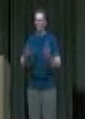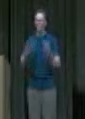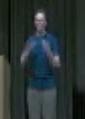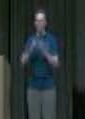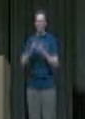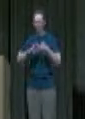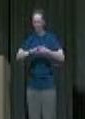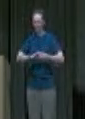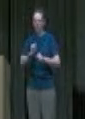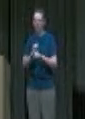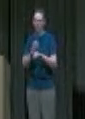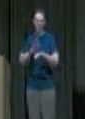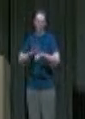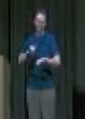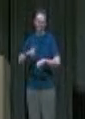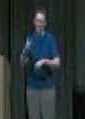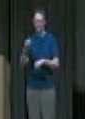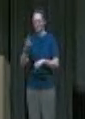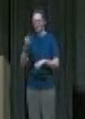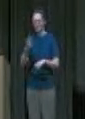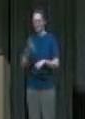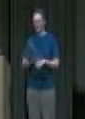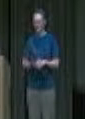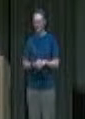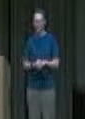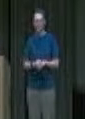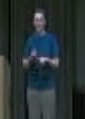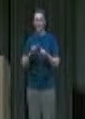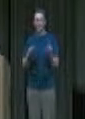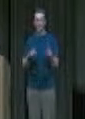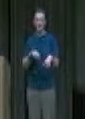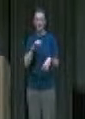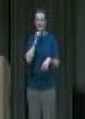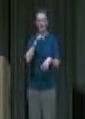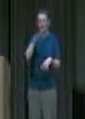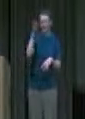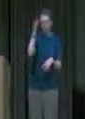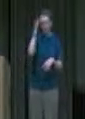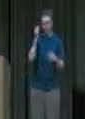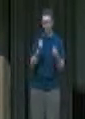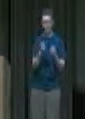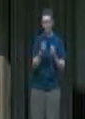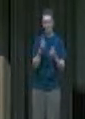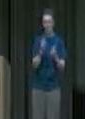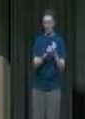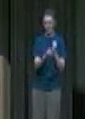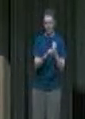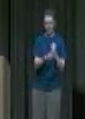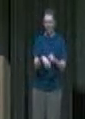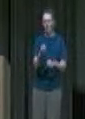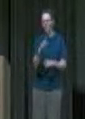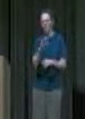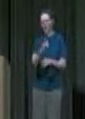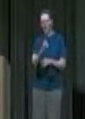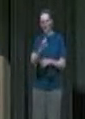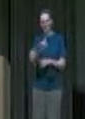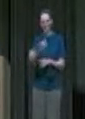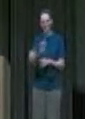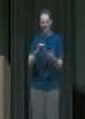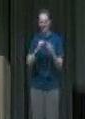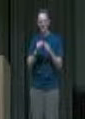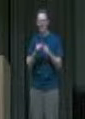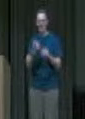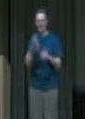and partners that are working on the Gorge. So the difference between, there's the non-federal sponsors. We have Ohio EPA, City of Akron,